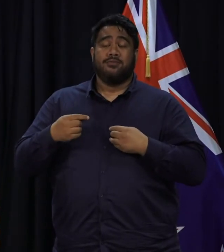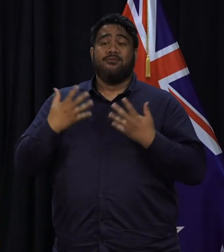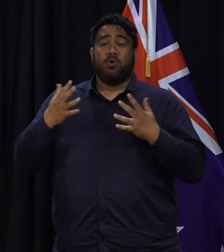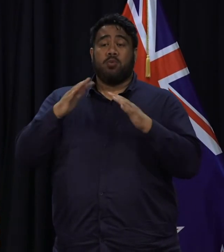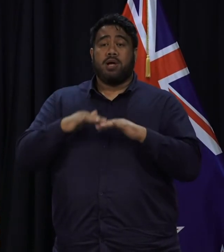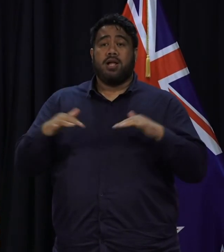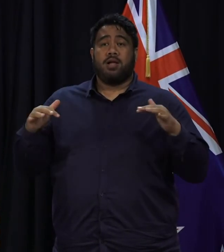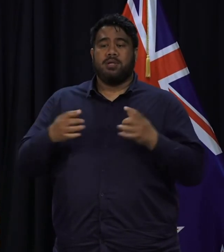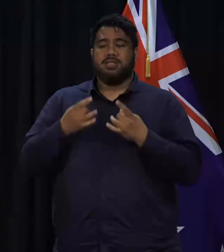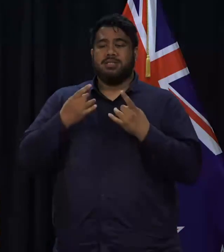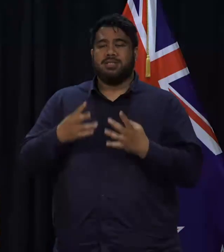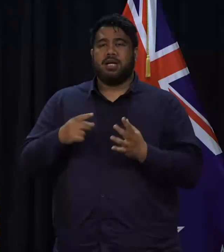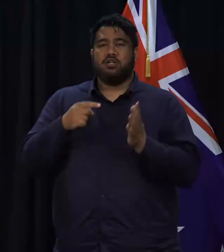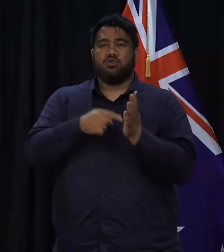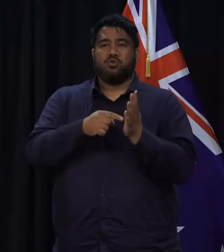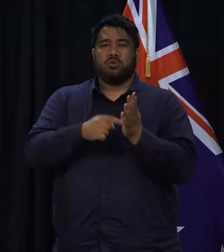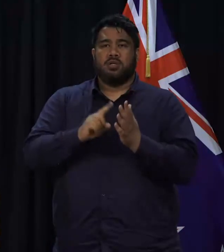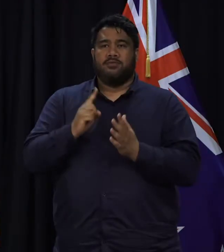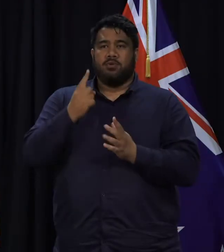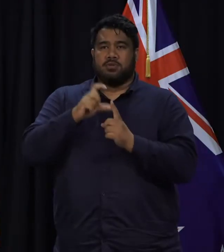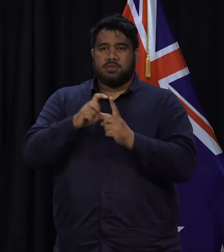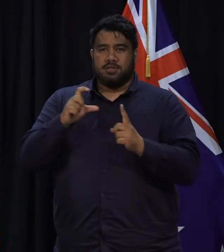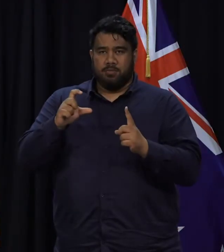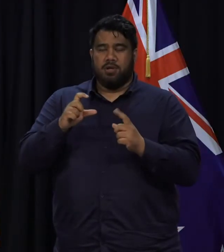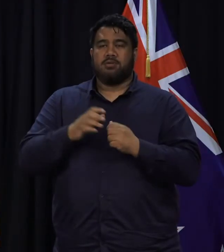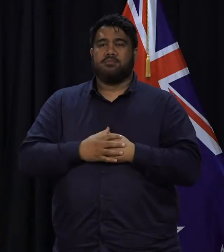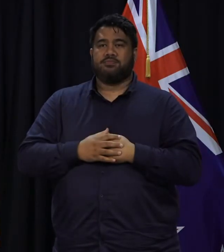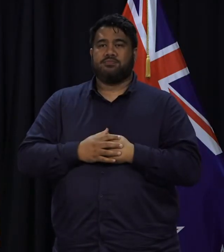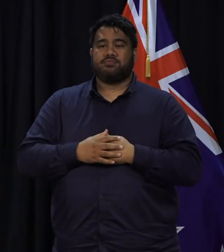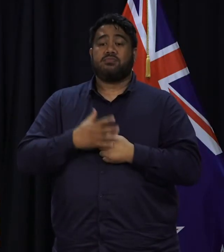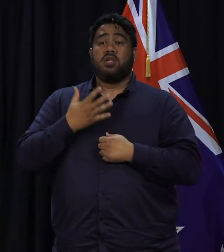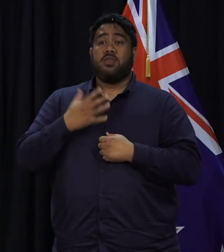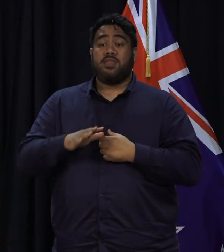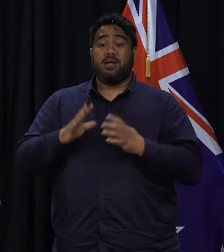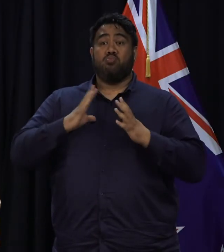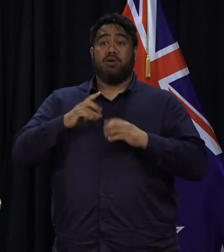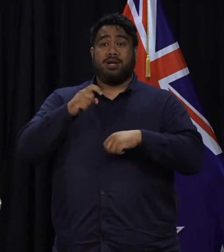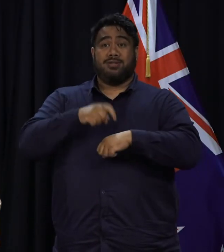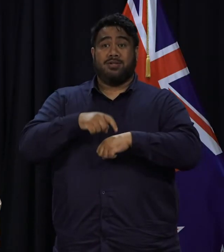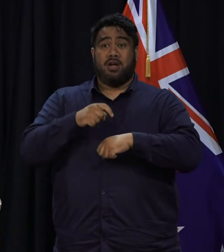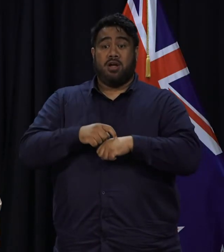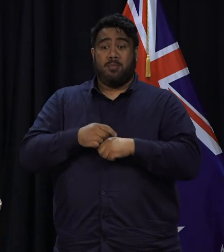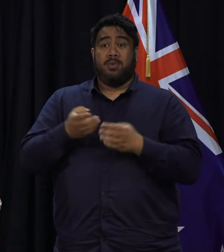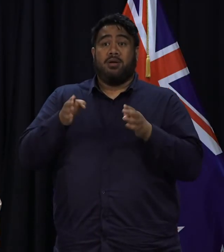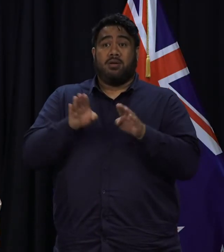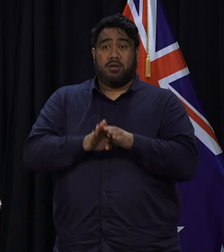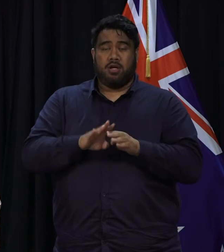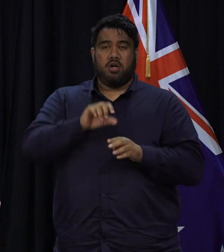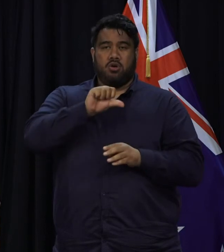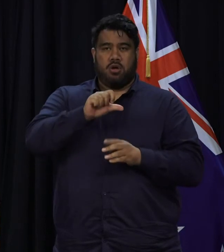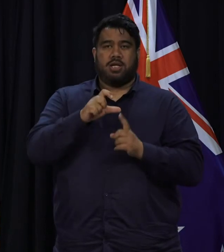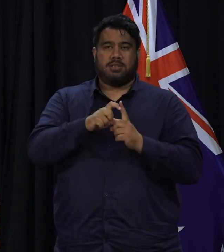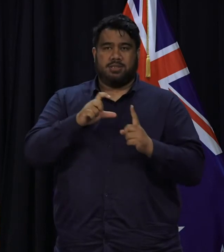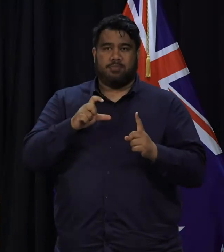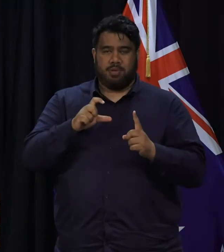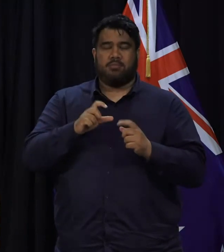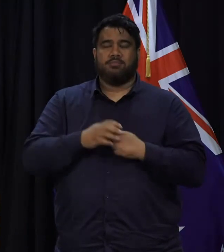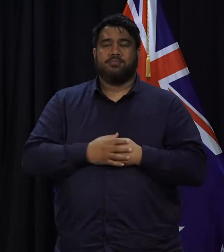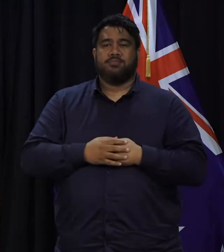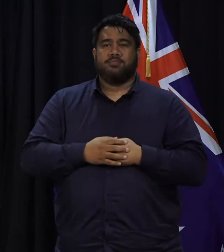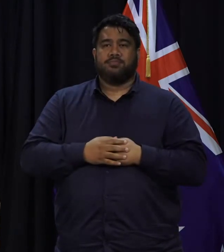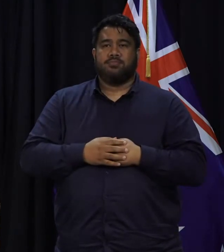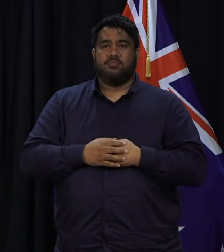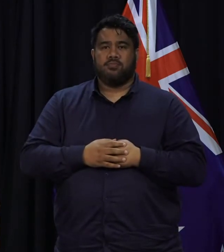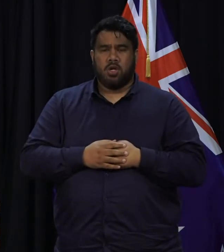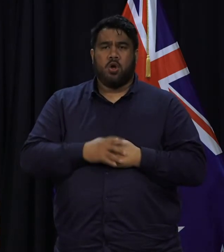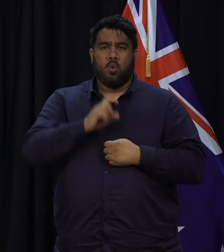December, and will rise for the year on Wednesday, 9 December. Business will include the address and reply